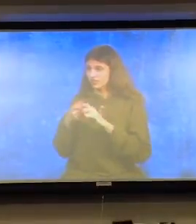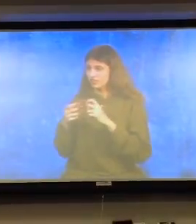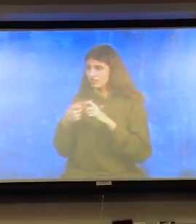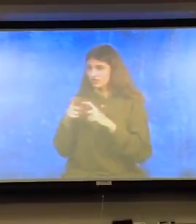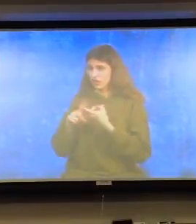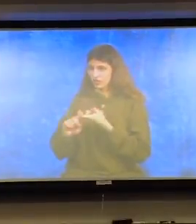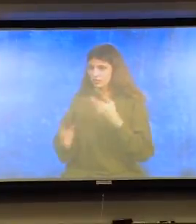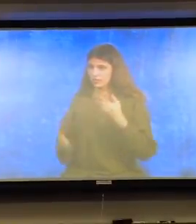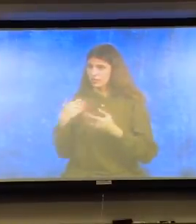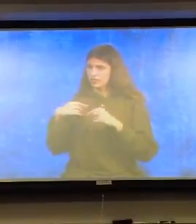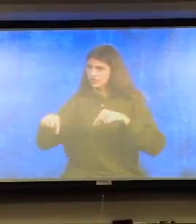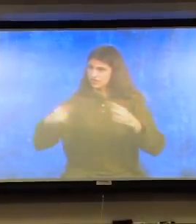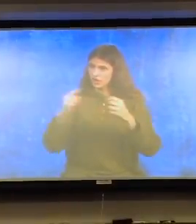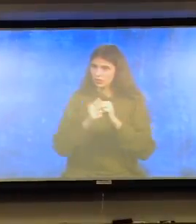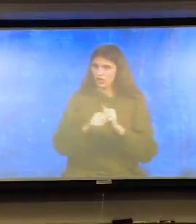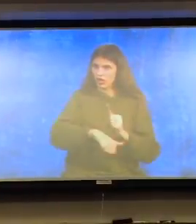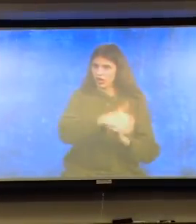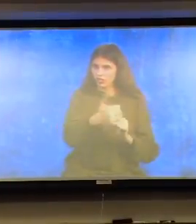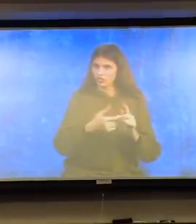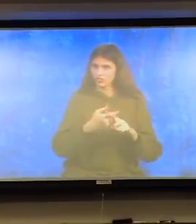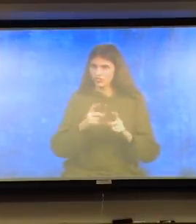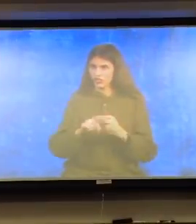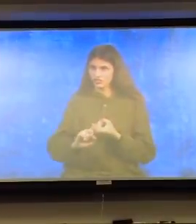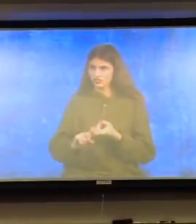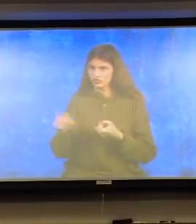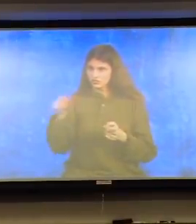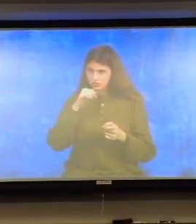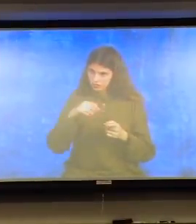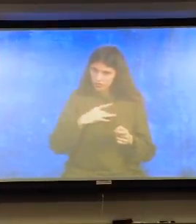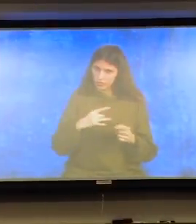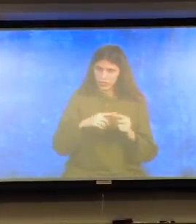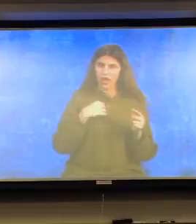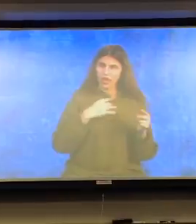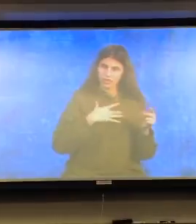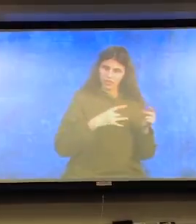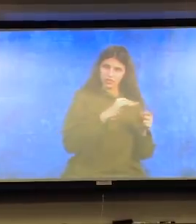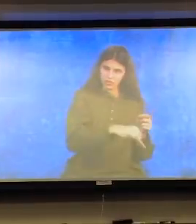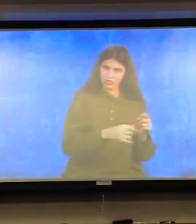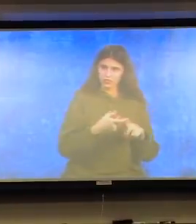for instance, one of my friends would maybe be in a fight with another friend.